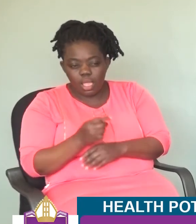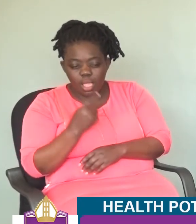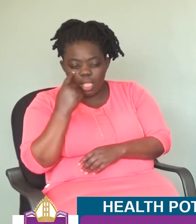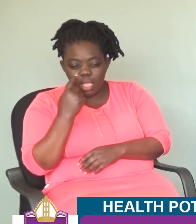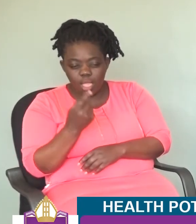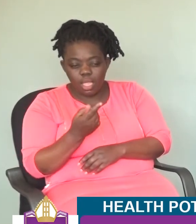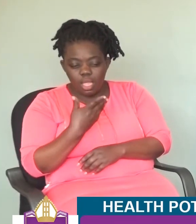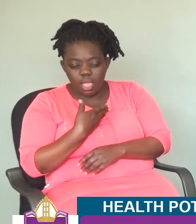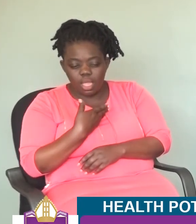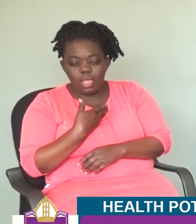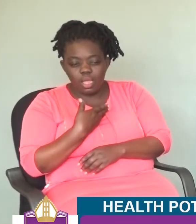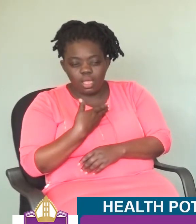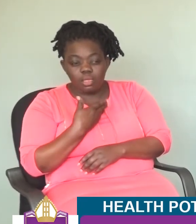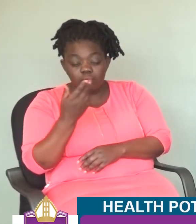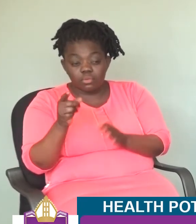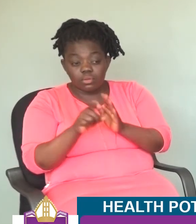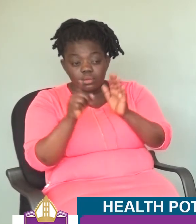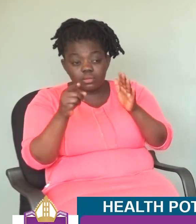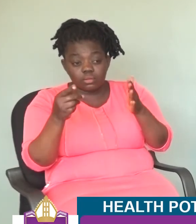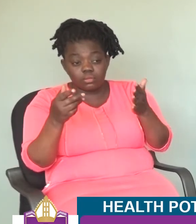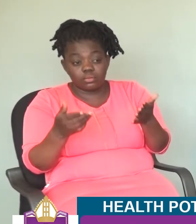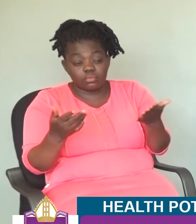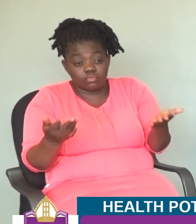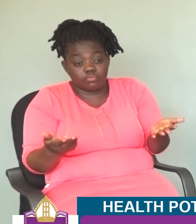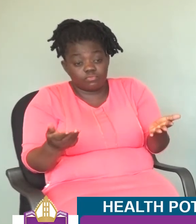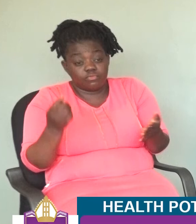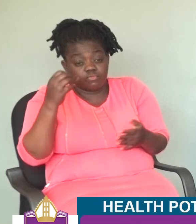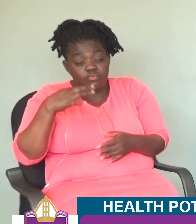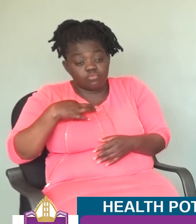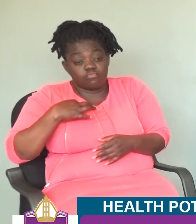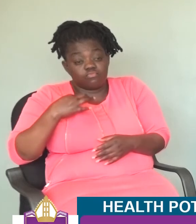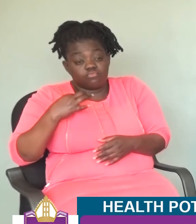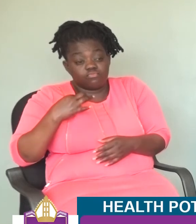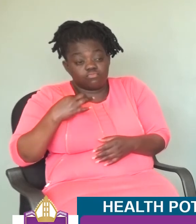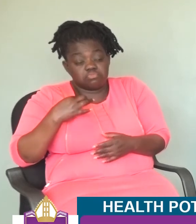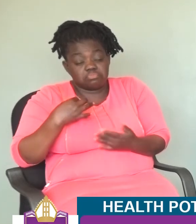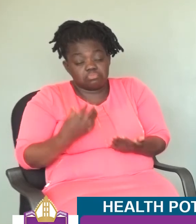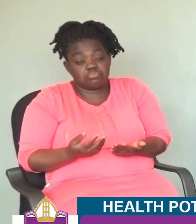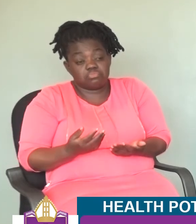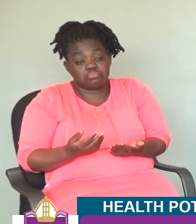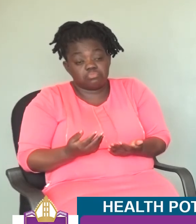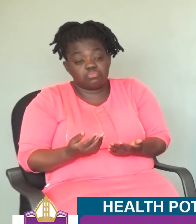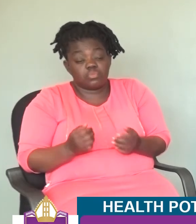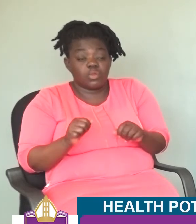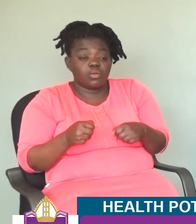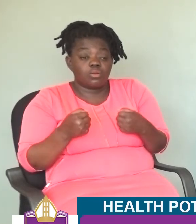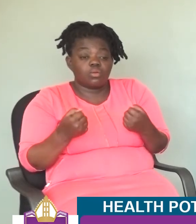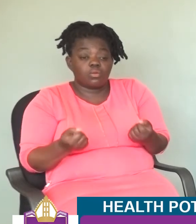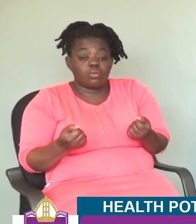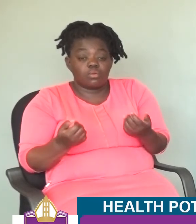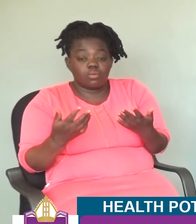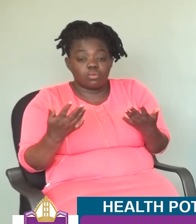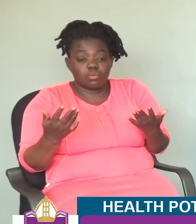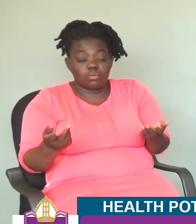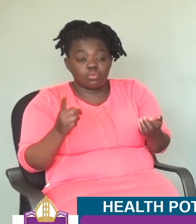okay, can I have this? Unless the lawyer says, I'm going to do it pro bono. You know, that's the term they use. Yes. You will never be able to, you'll